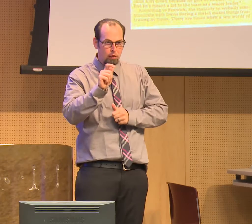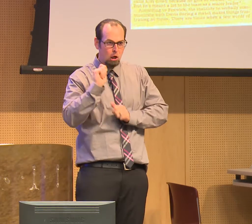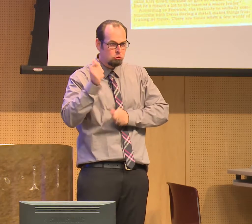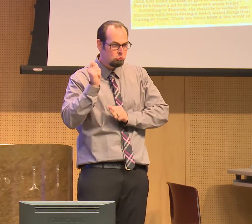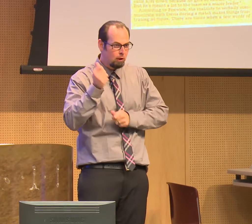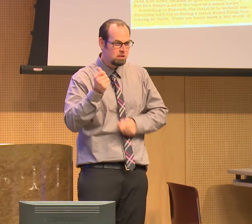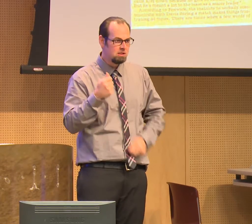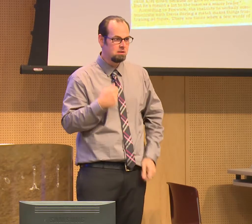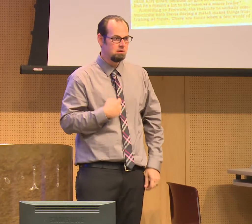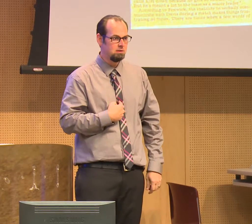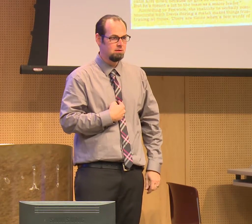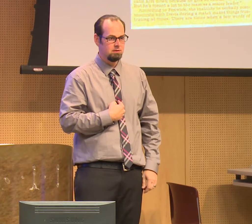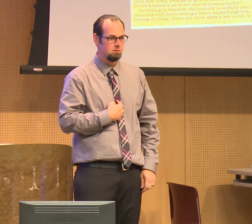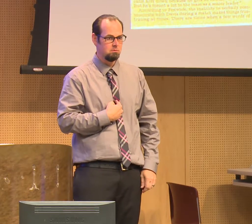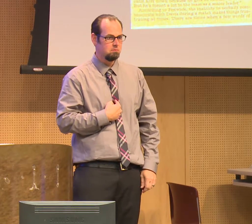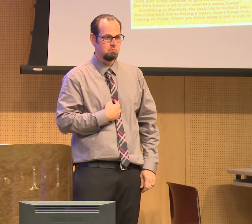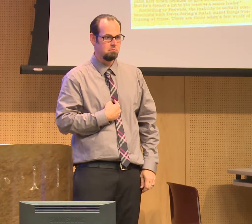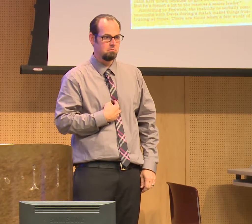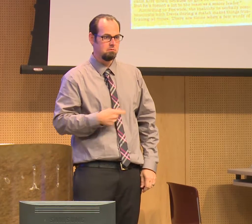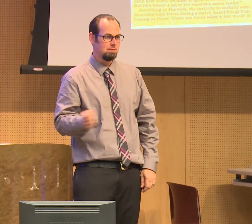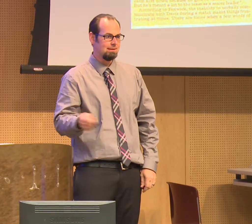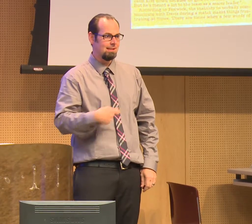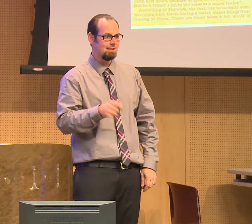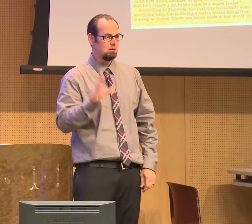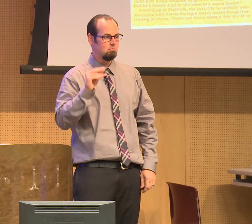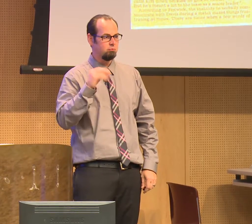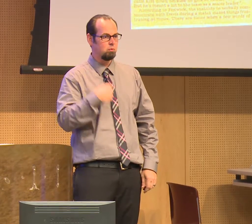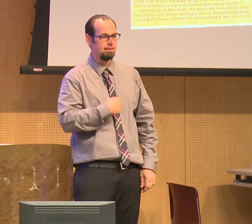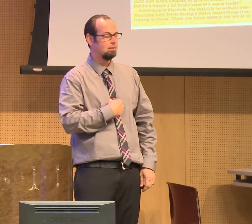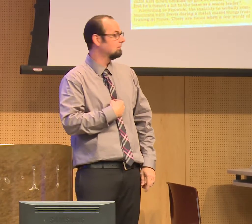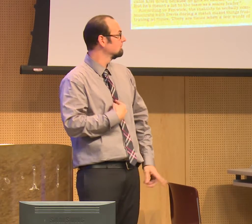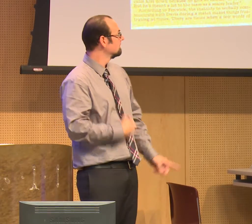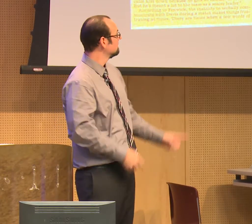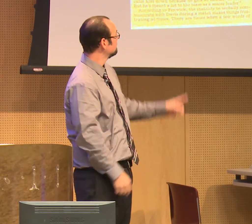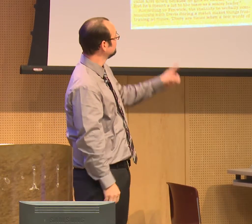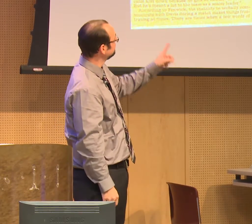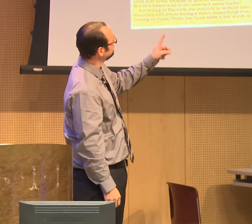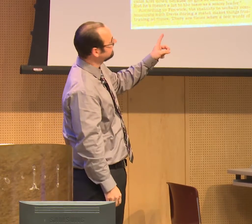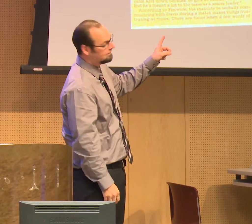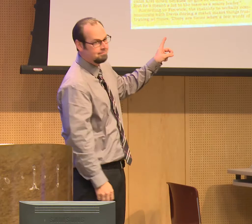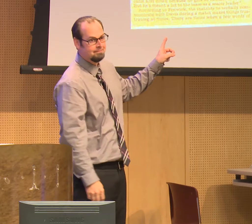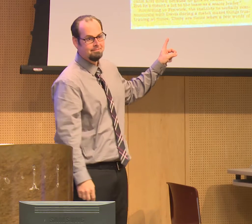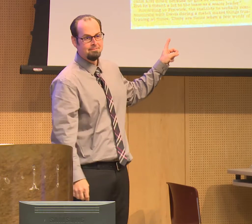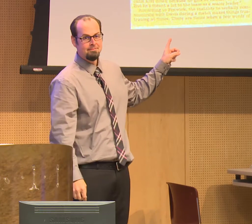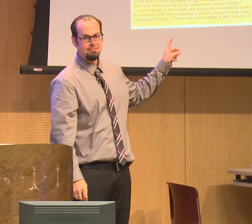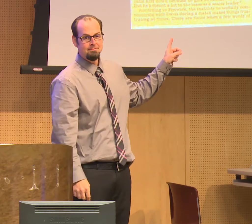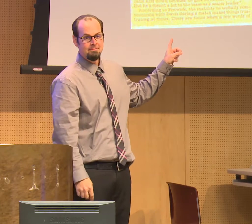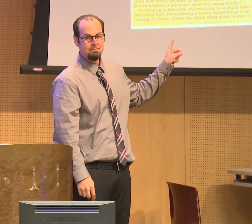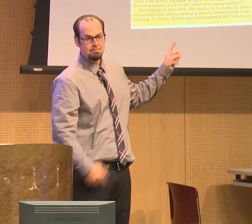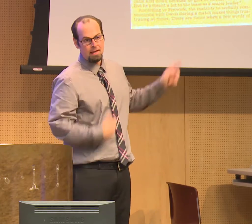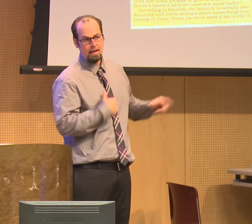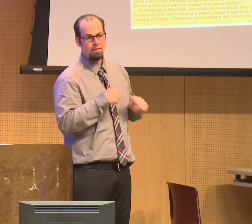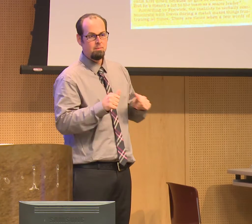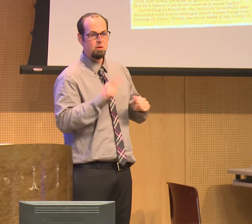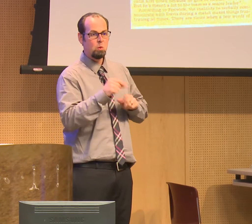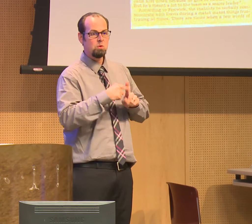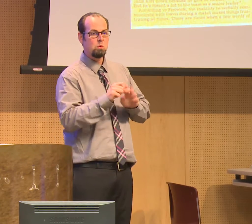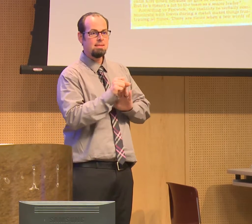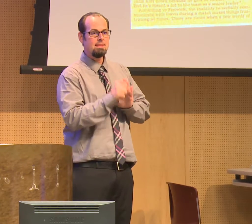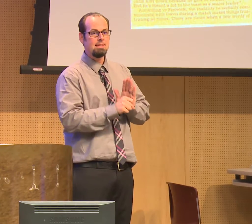lacrosse. I wasn't good at those sports. Tennis, that was my sport. I made